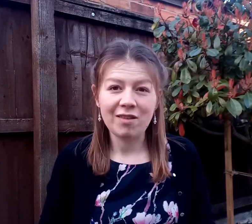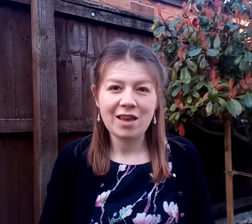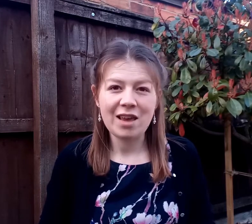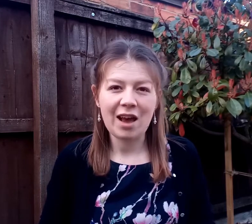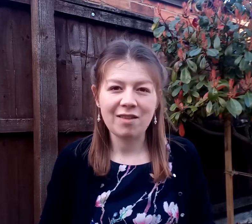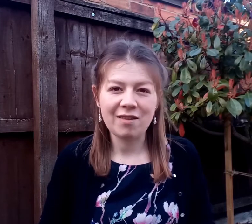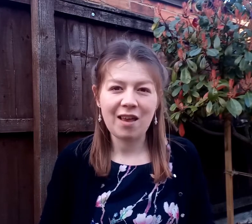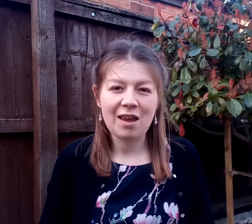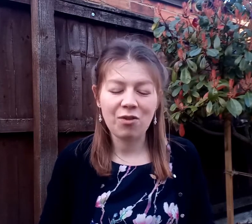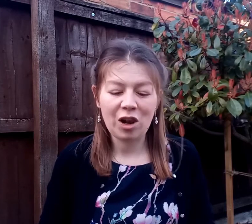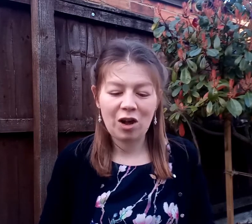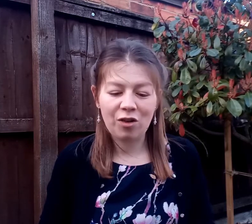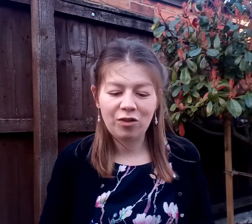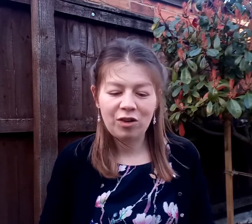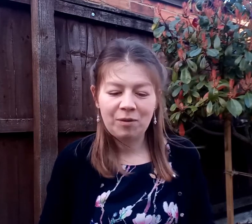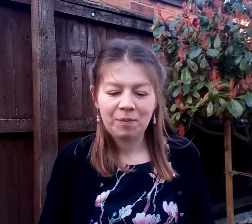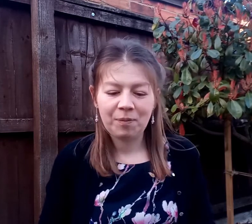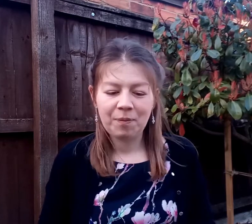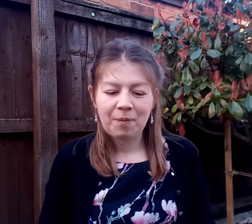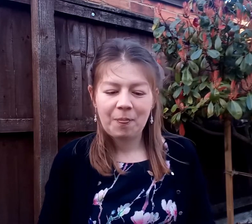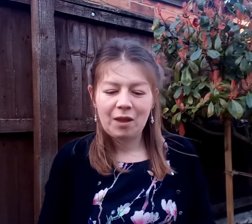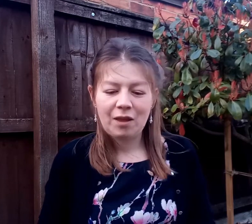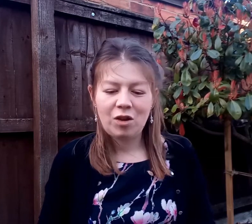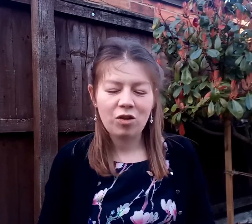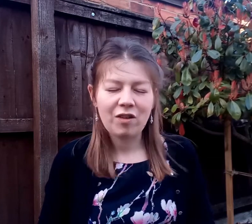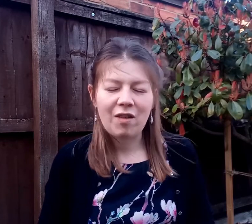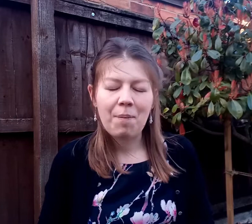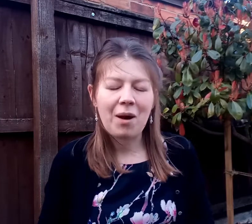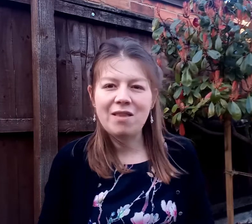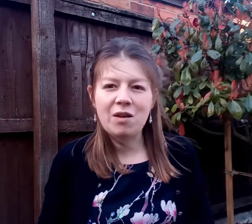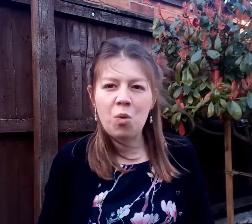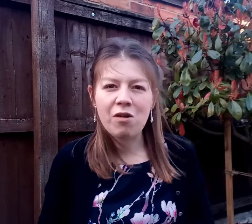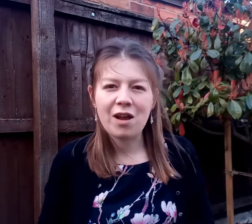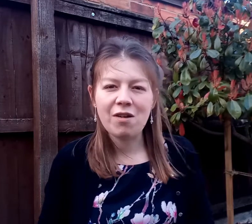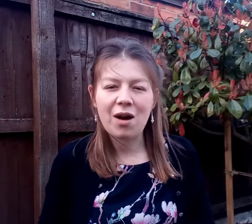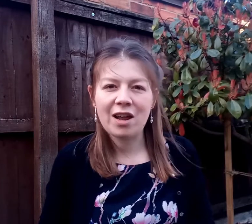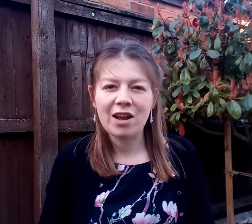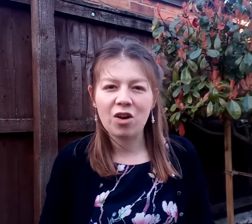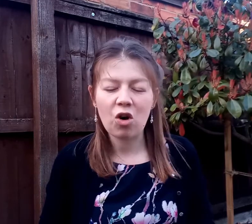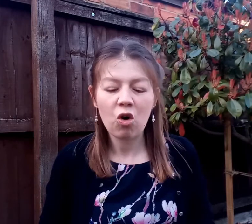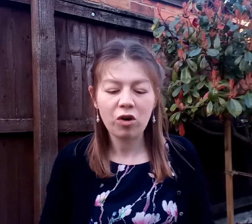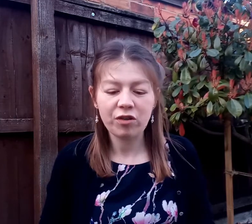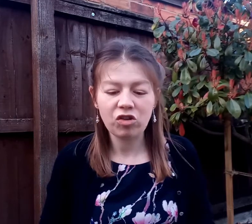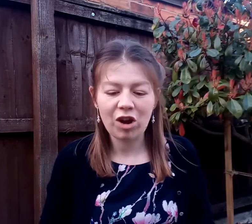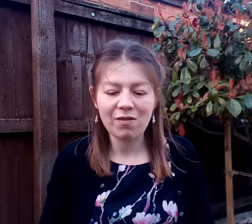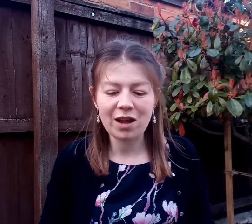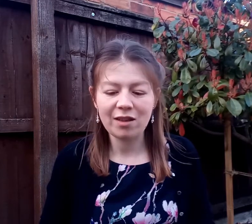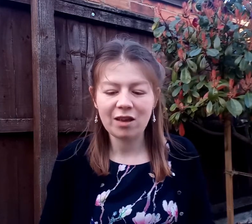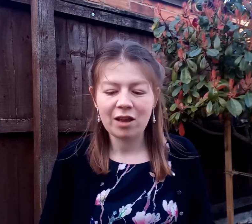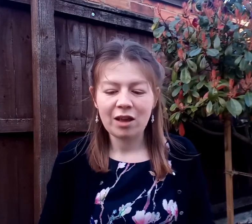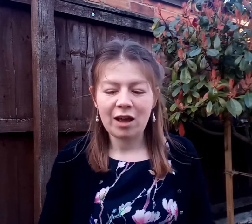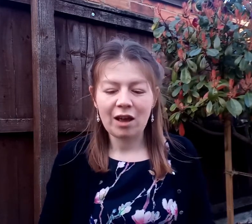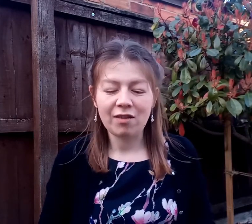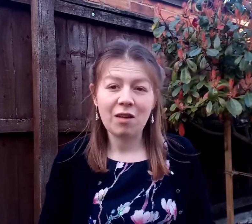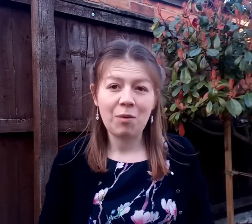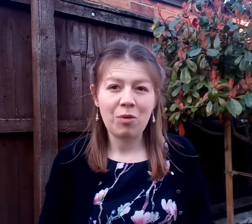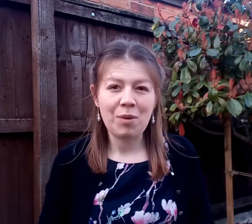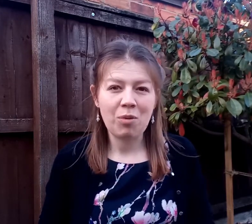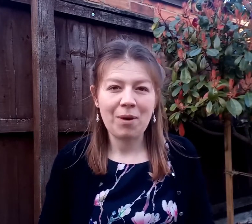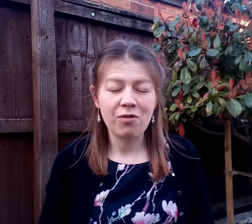seek and save the lost. Not as a mighty warrior riding on a horse and chariot, as some of the people may have